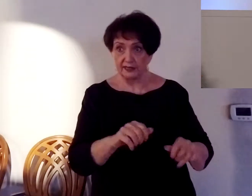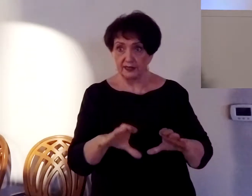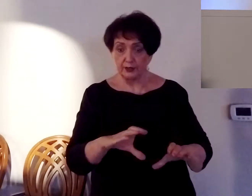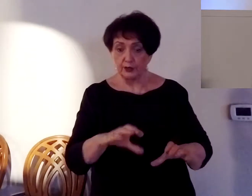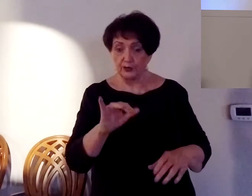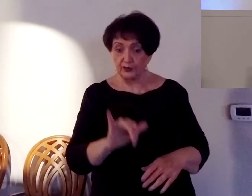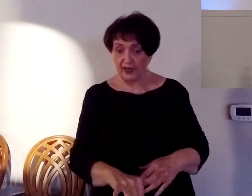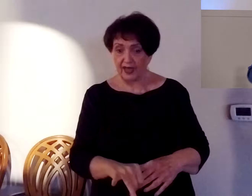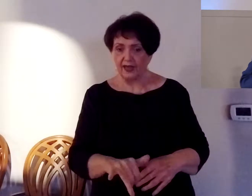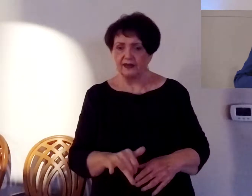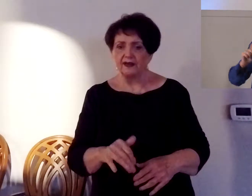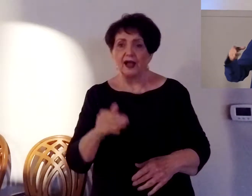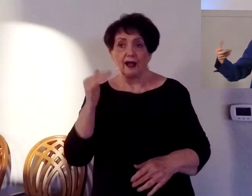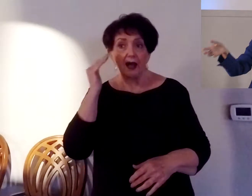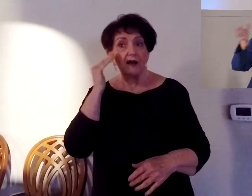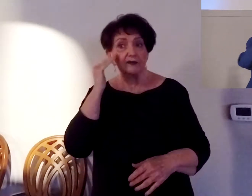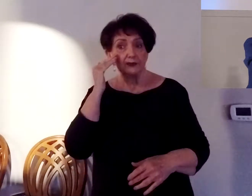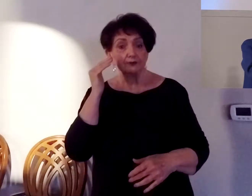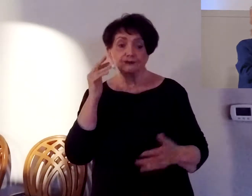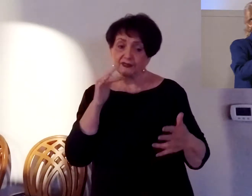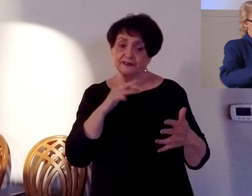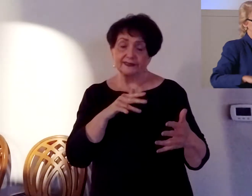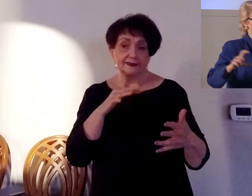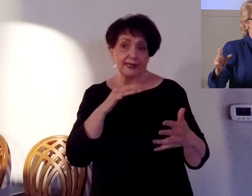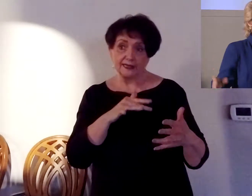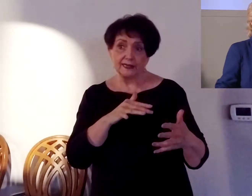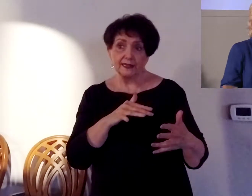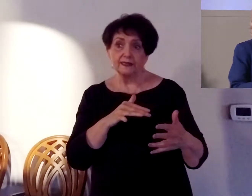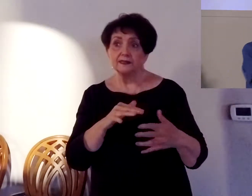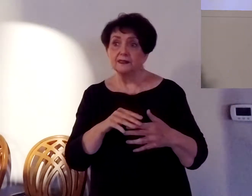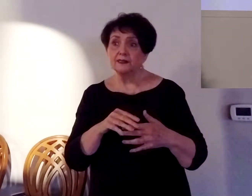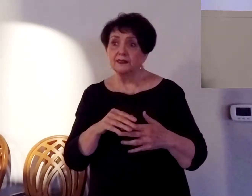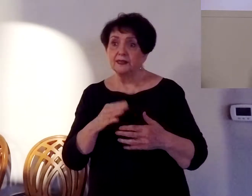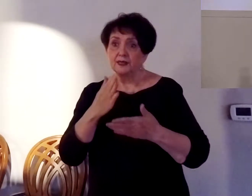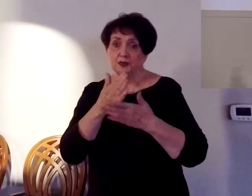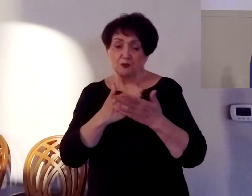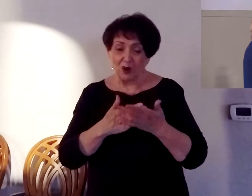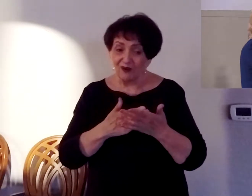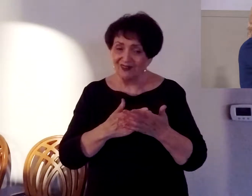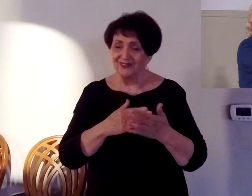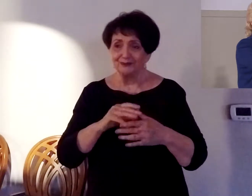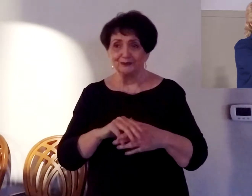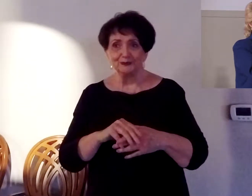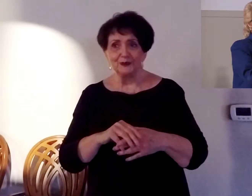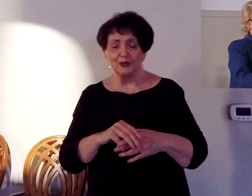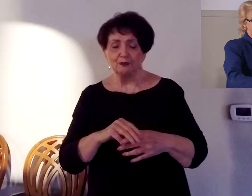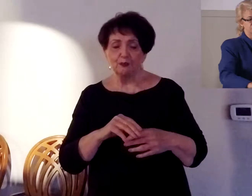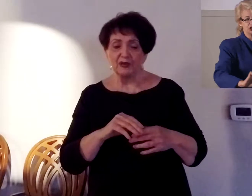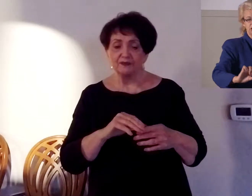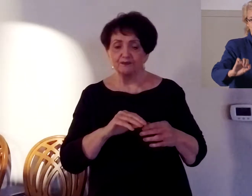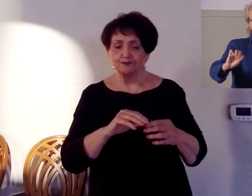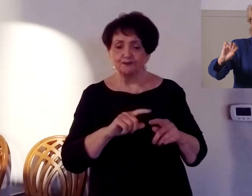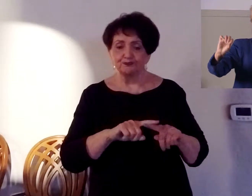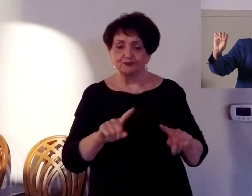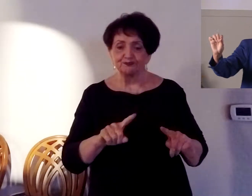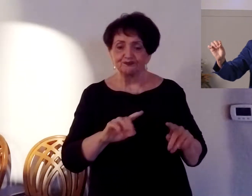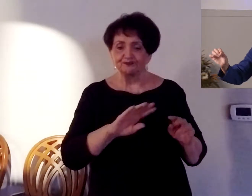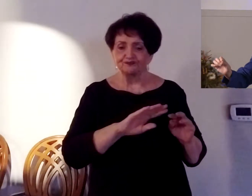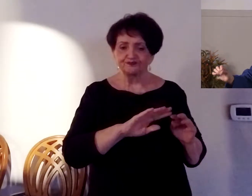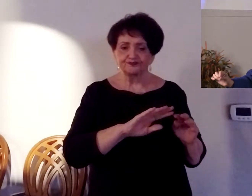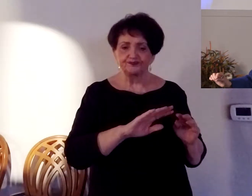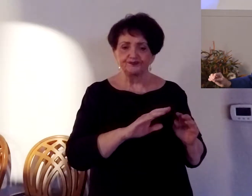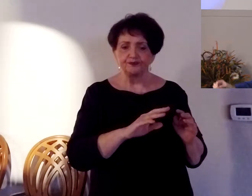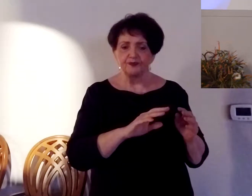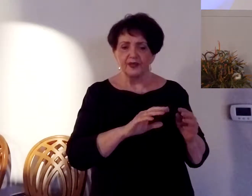in part, and you've heard me speak about actually in part, but this arc, the way that she is drawing